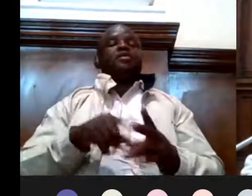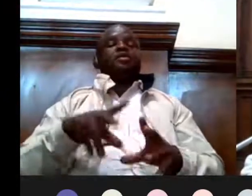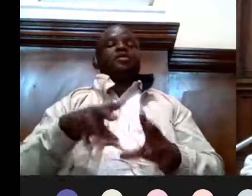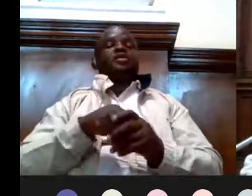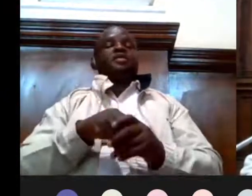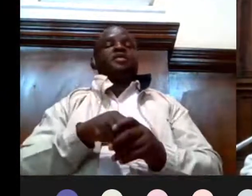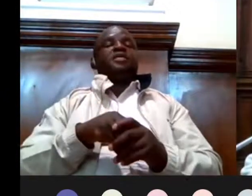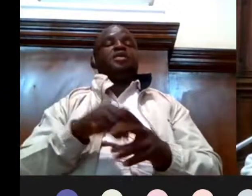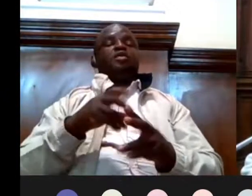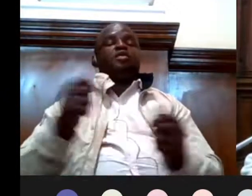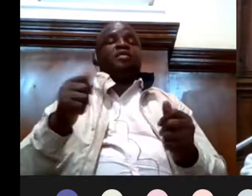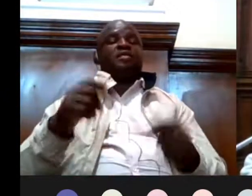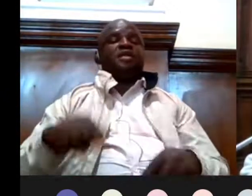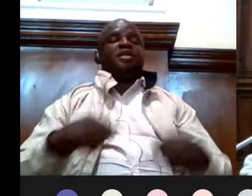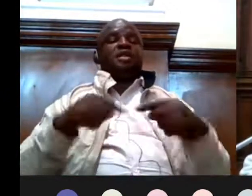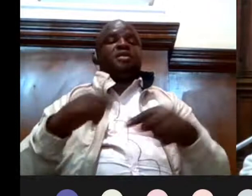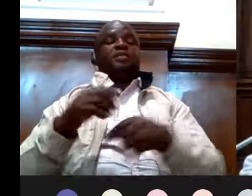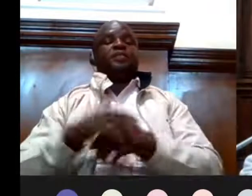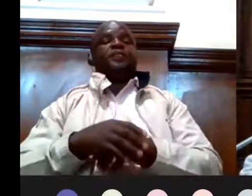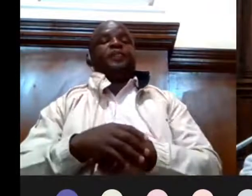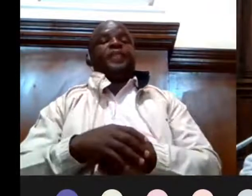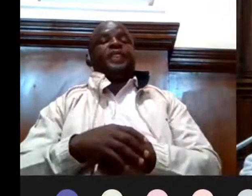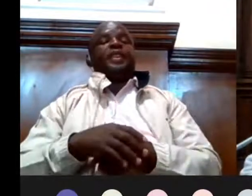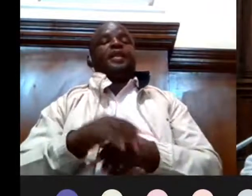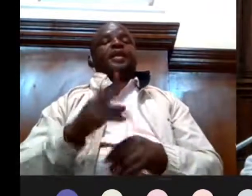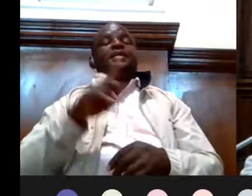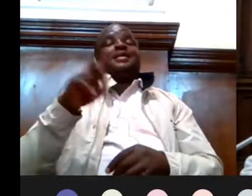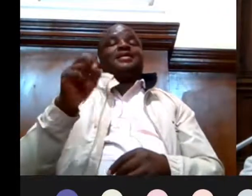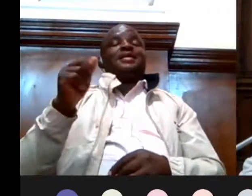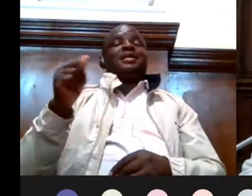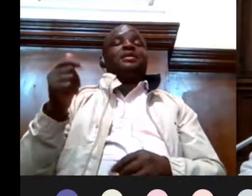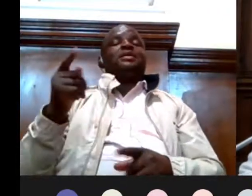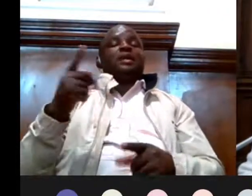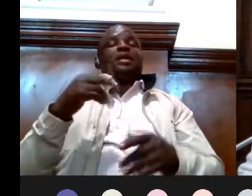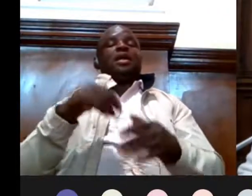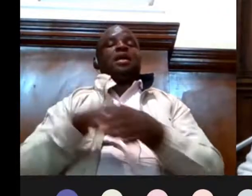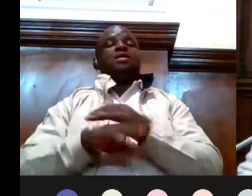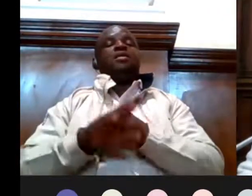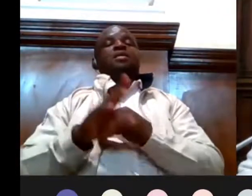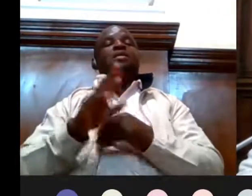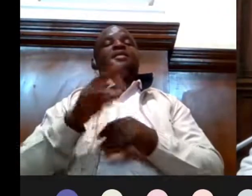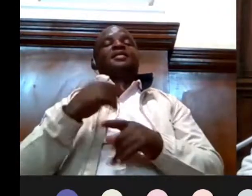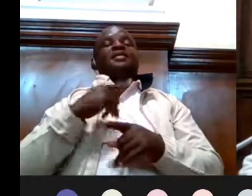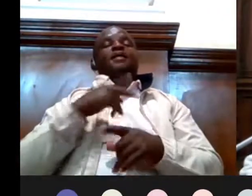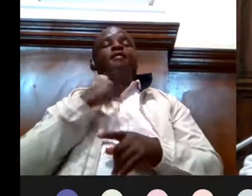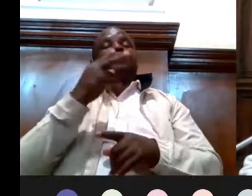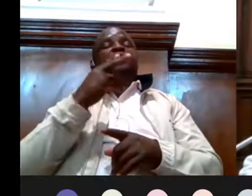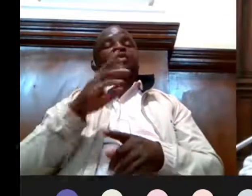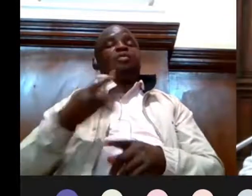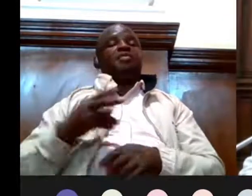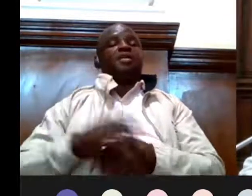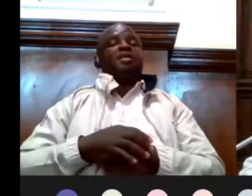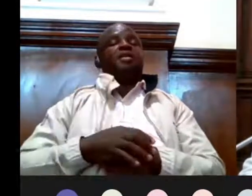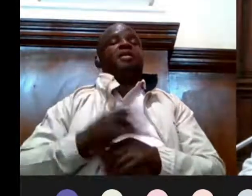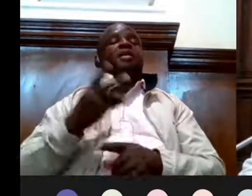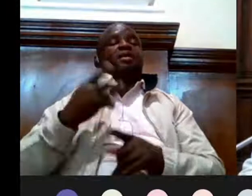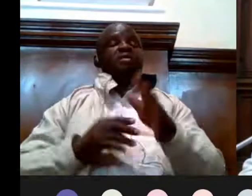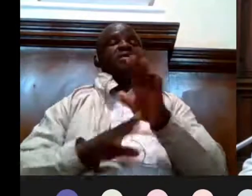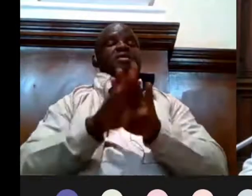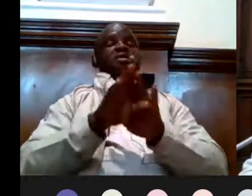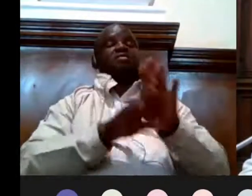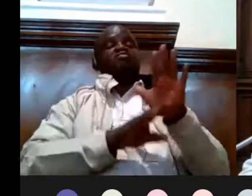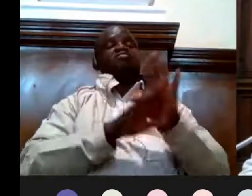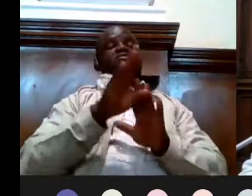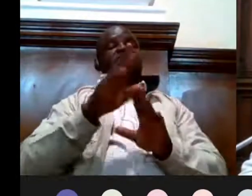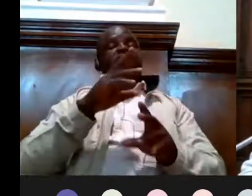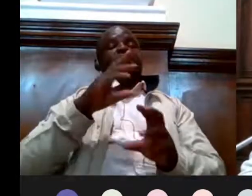the challenges thereof. Seminar of the Destia under the theme Voice of Women Thriving in Their